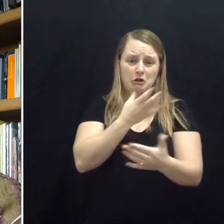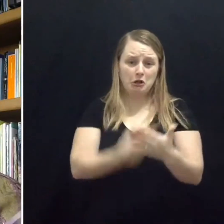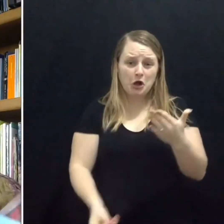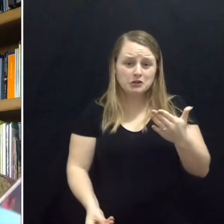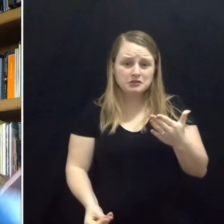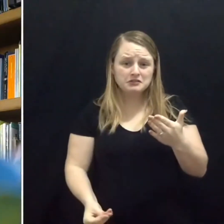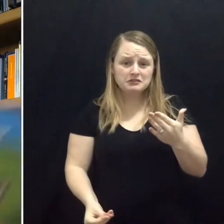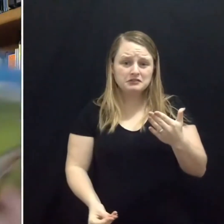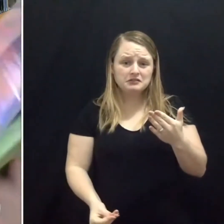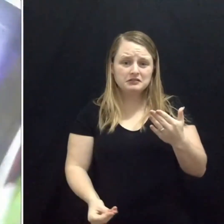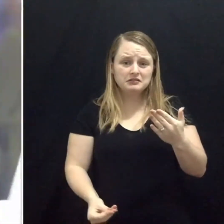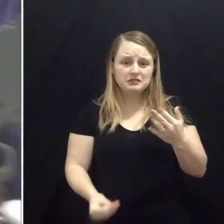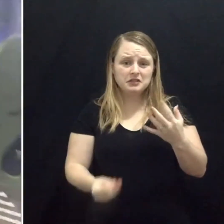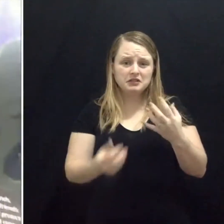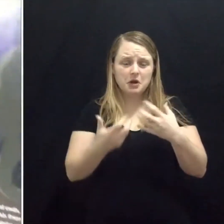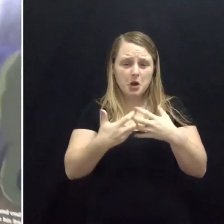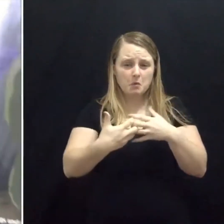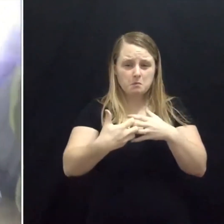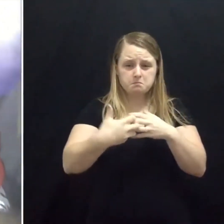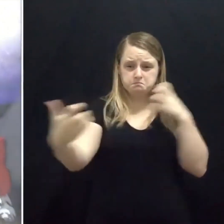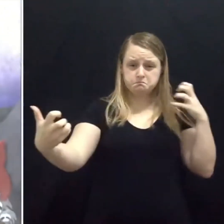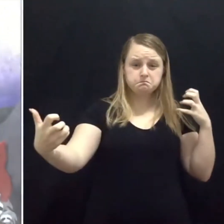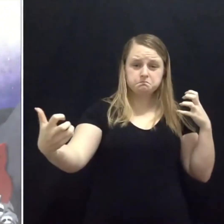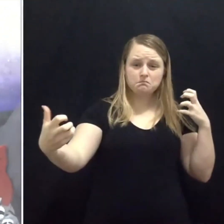be shattered.